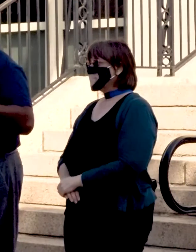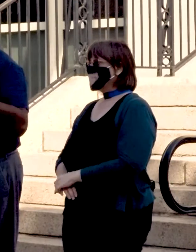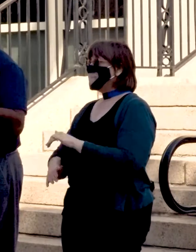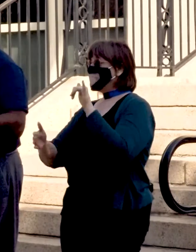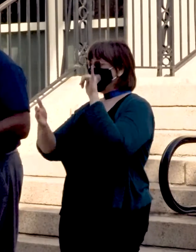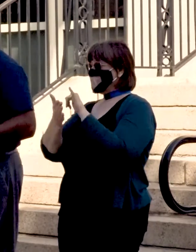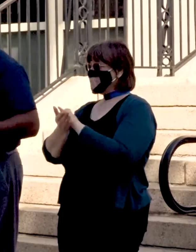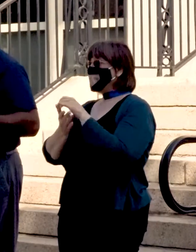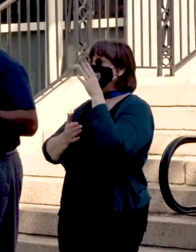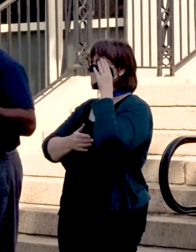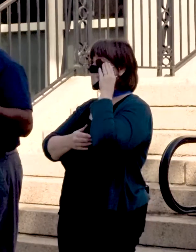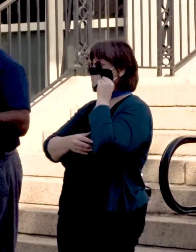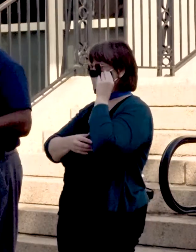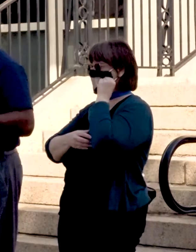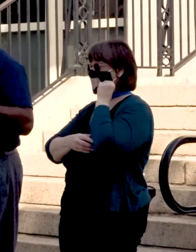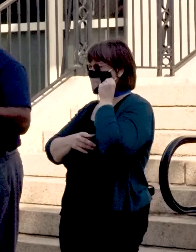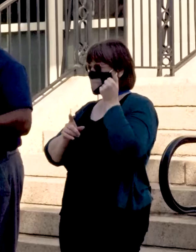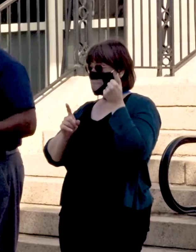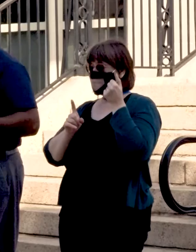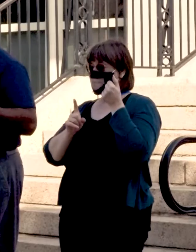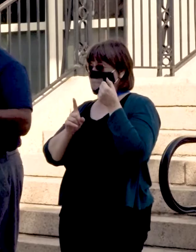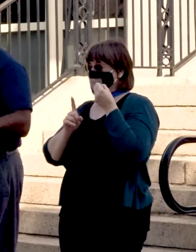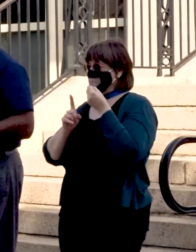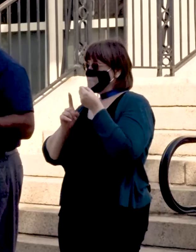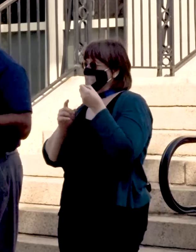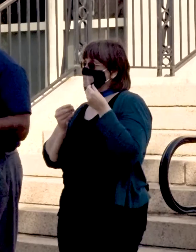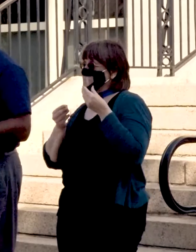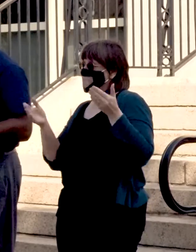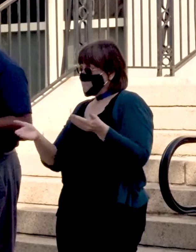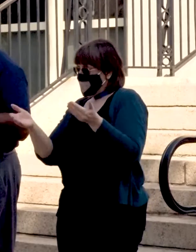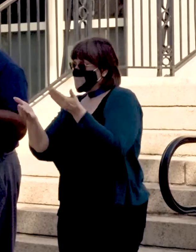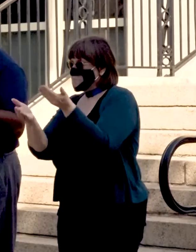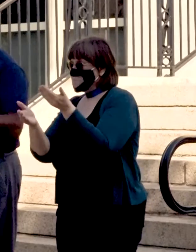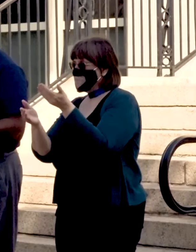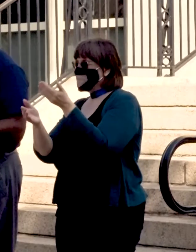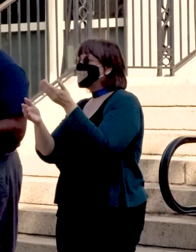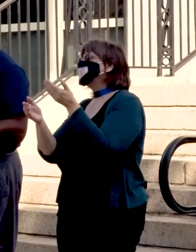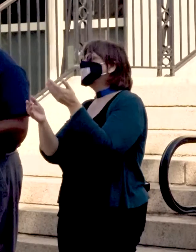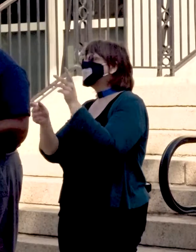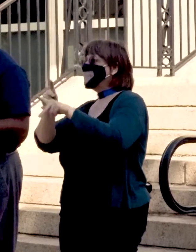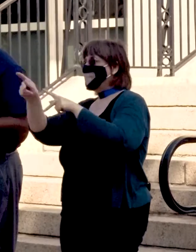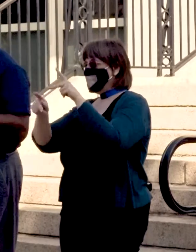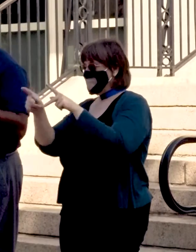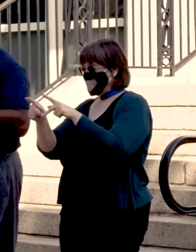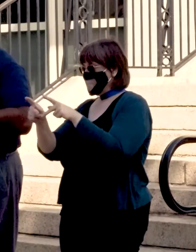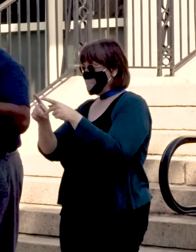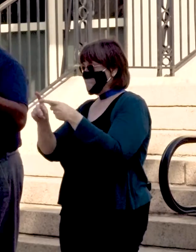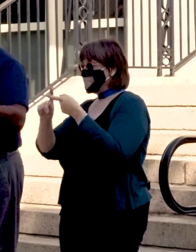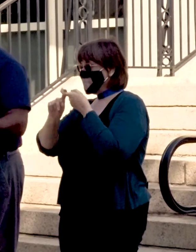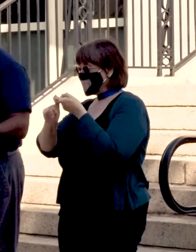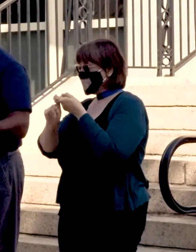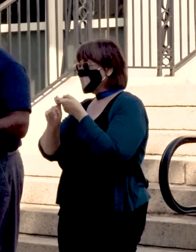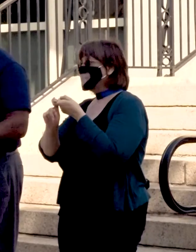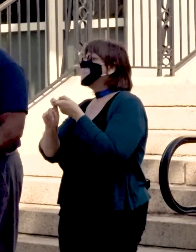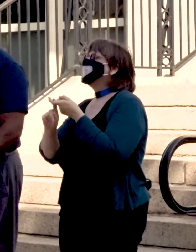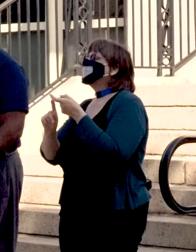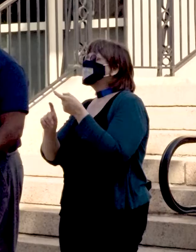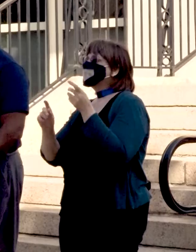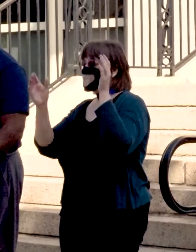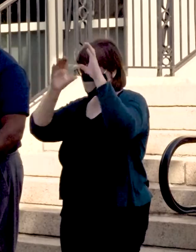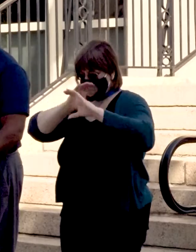And that personal experience pushed him and those individuals that he was close to search for their